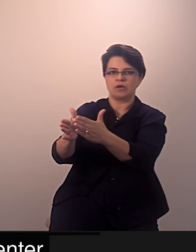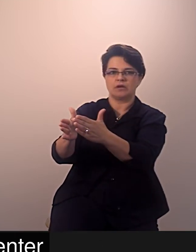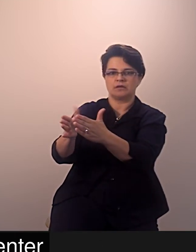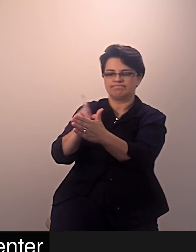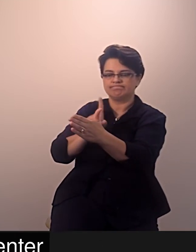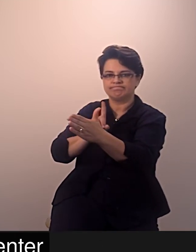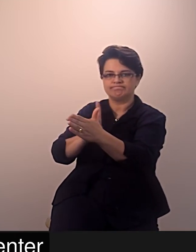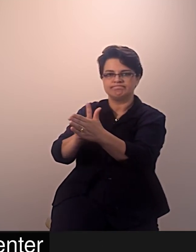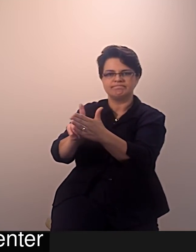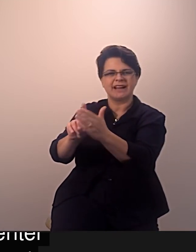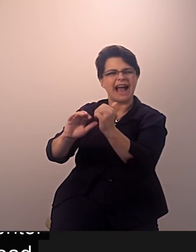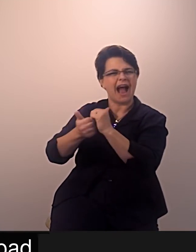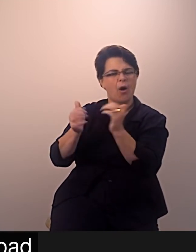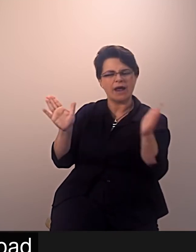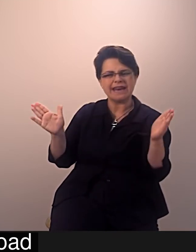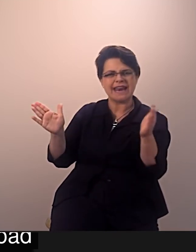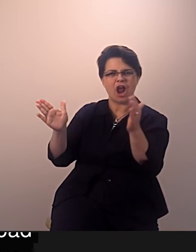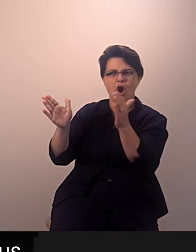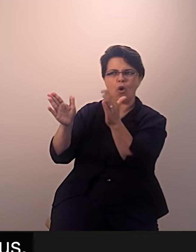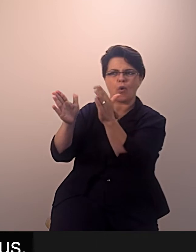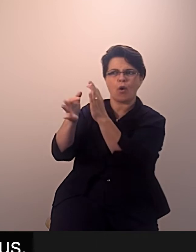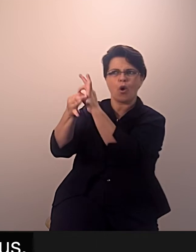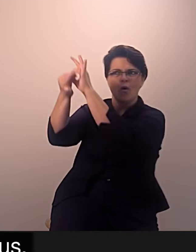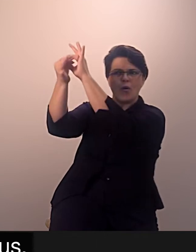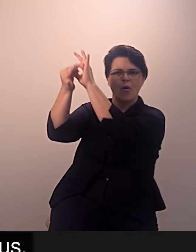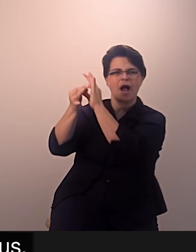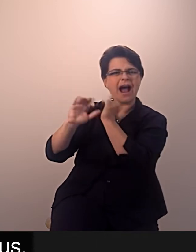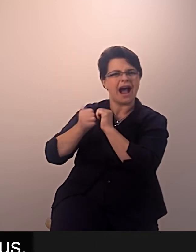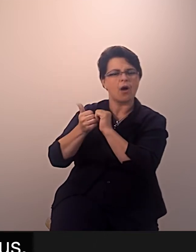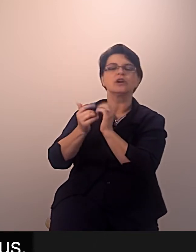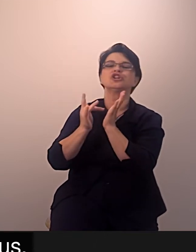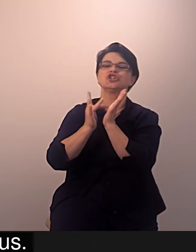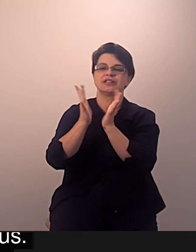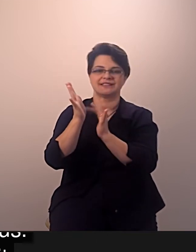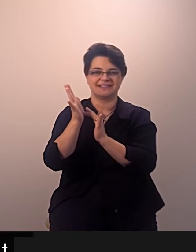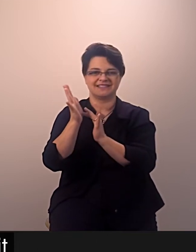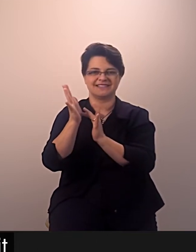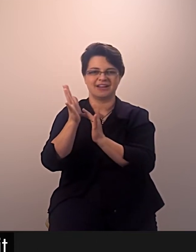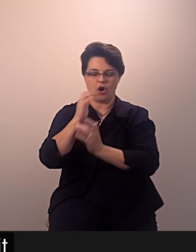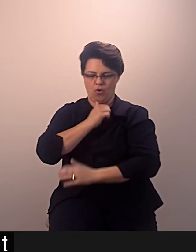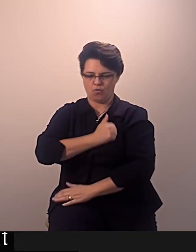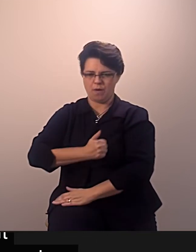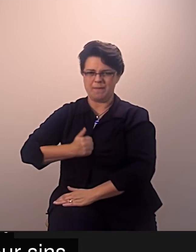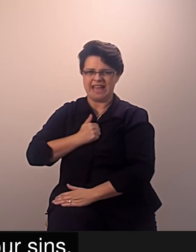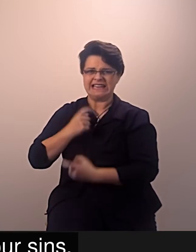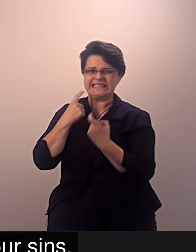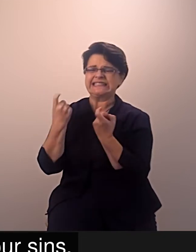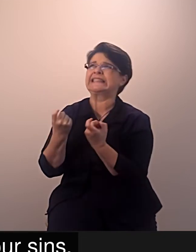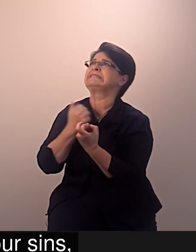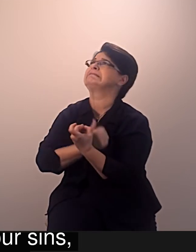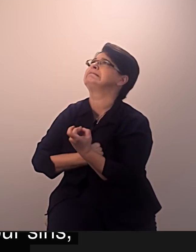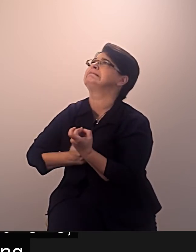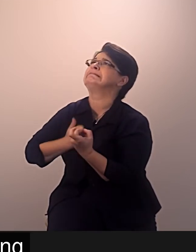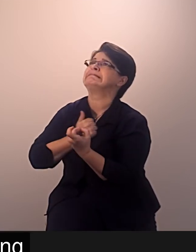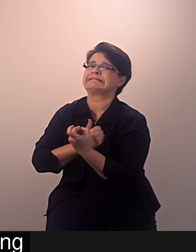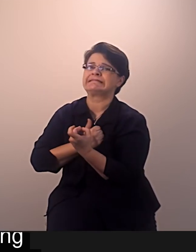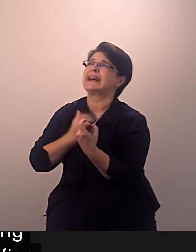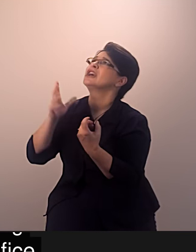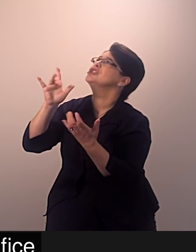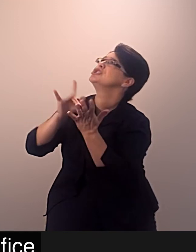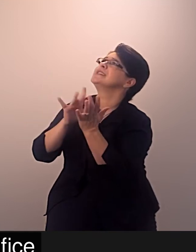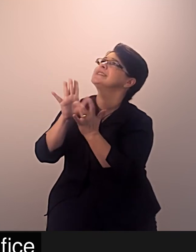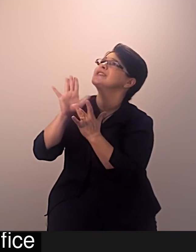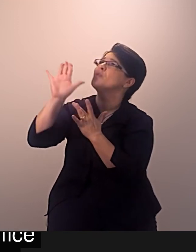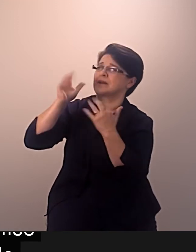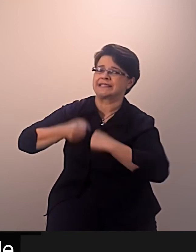narrow road through Jesus. We enter it by repenting of our sins and accepting that the sacrifice Jesus